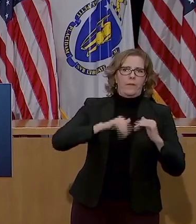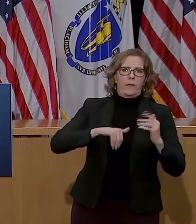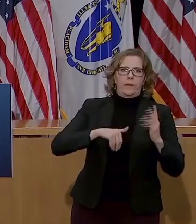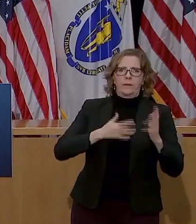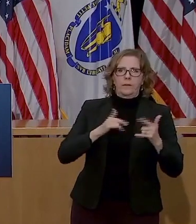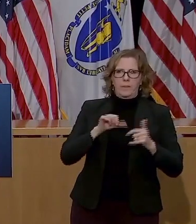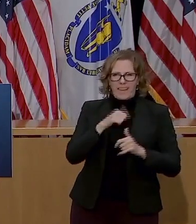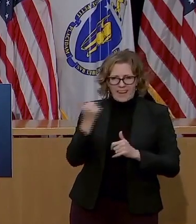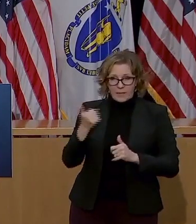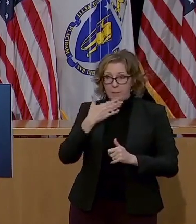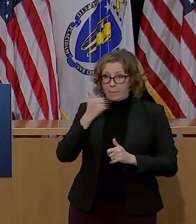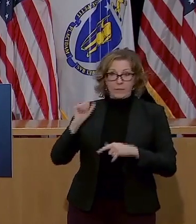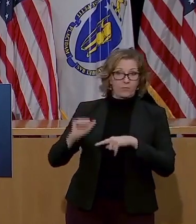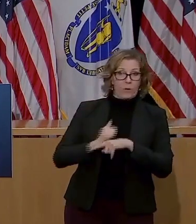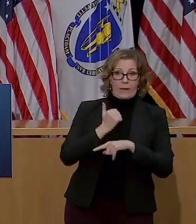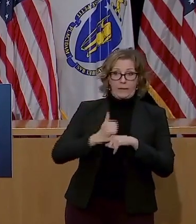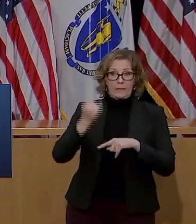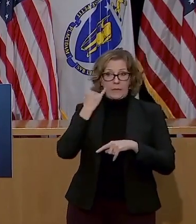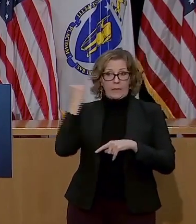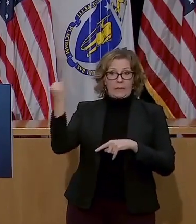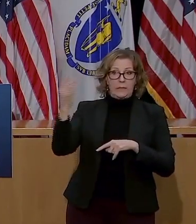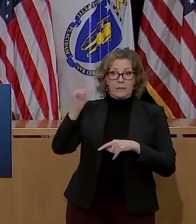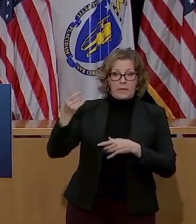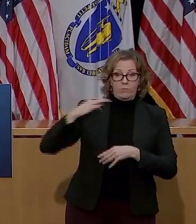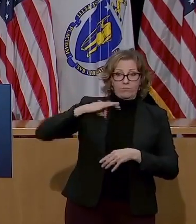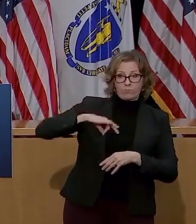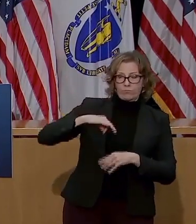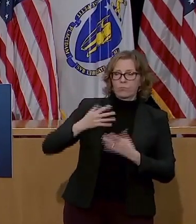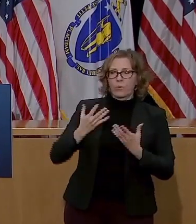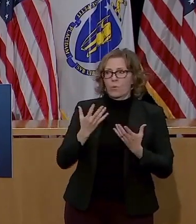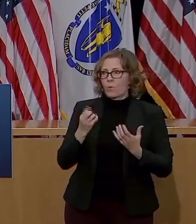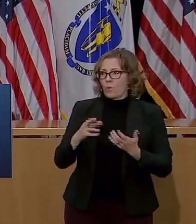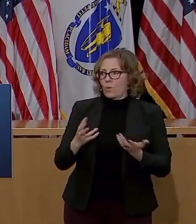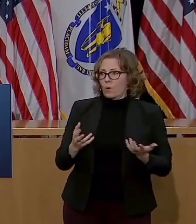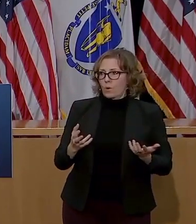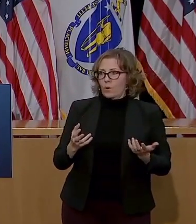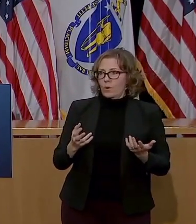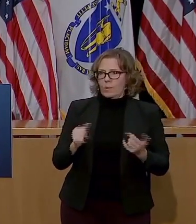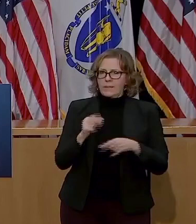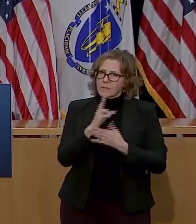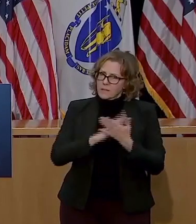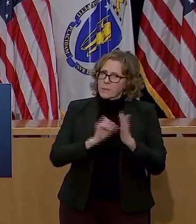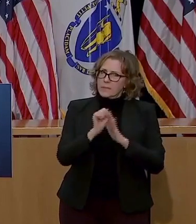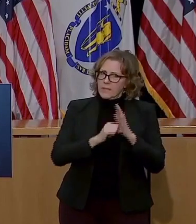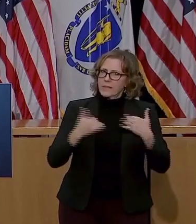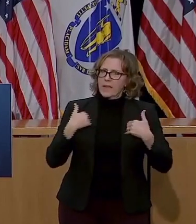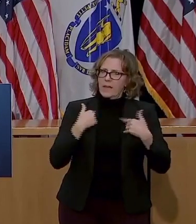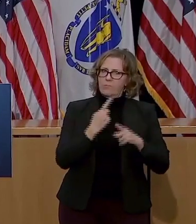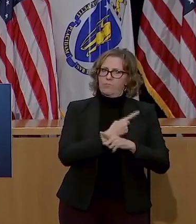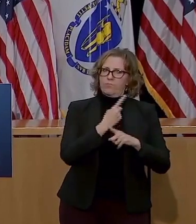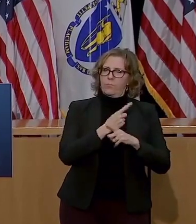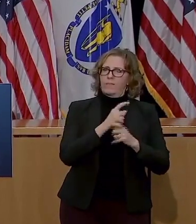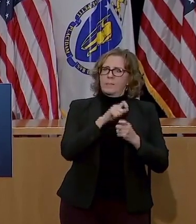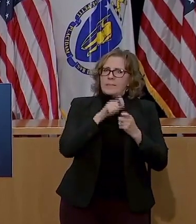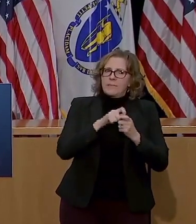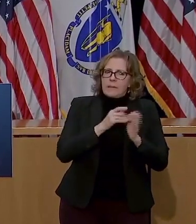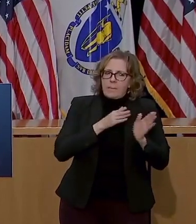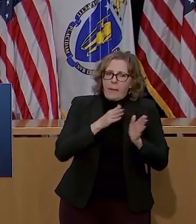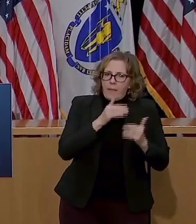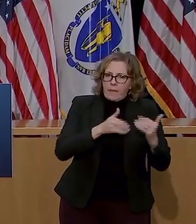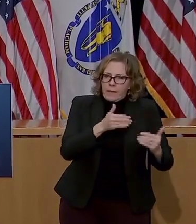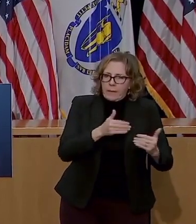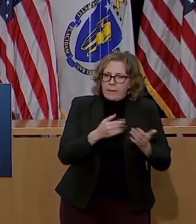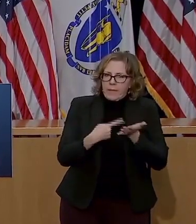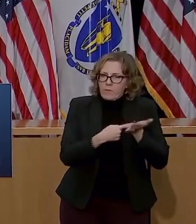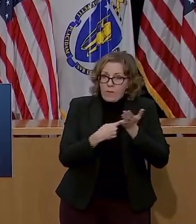of the things you talked about, how they're doing it a little bit differently, but are using any of their, some of the states that have it better? Well, some of the states made a decision